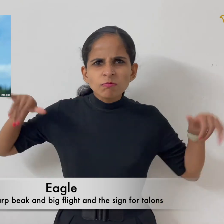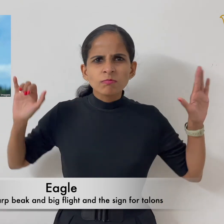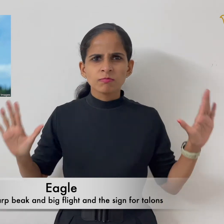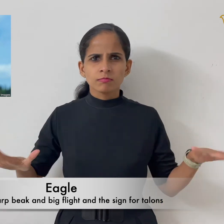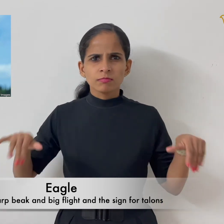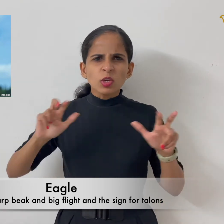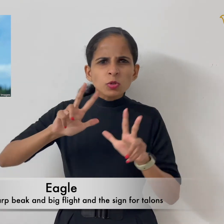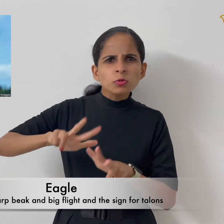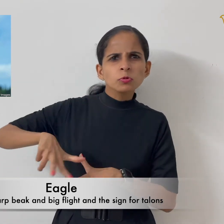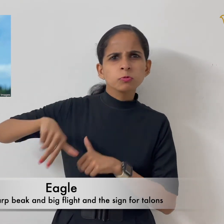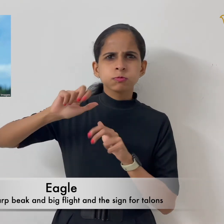eagle,